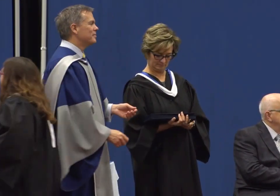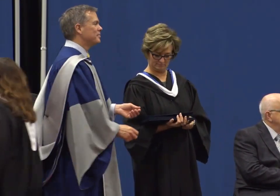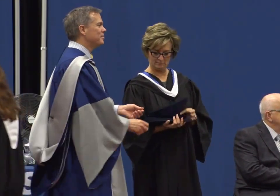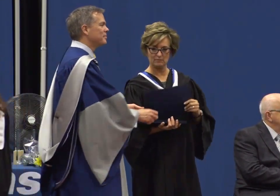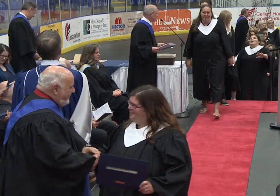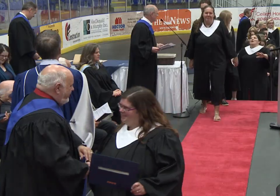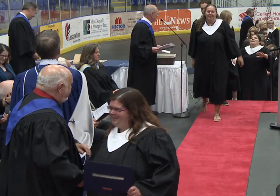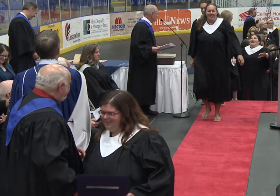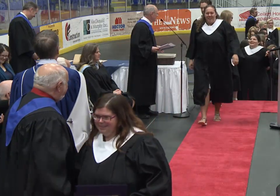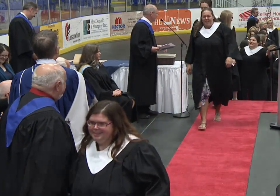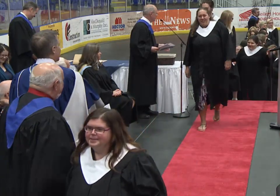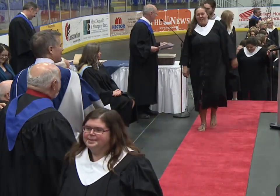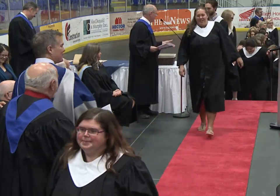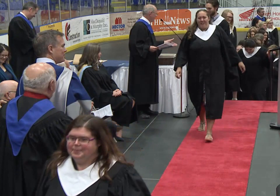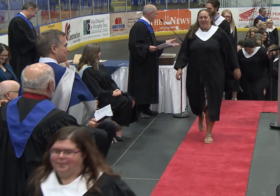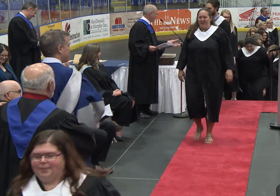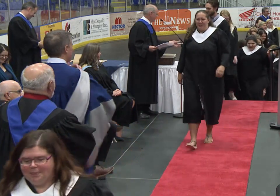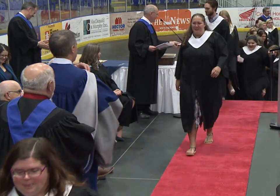Catherine Hughes.